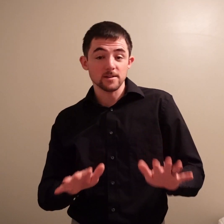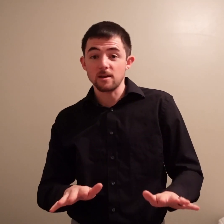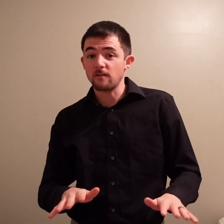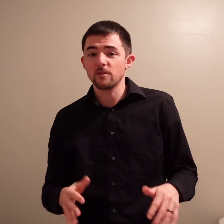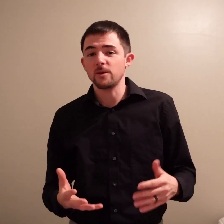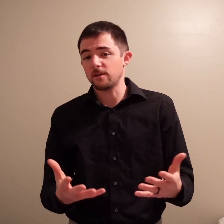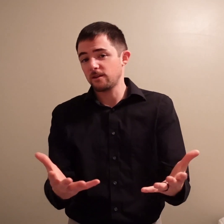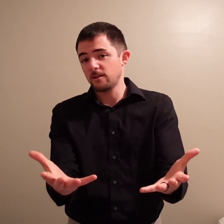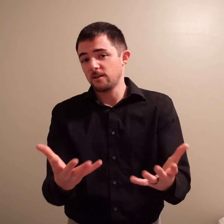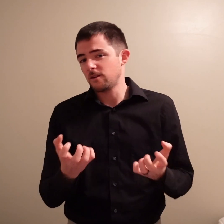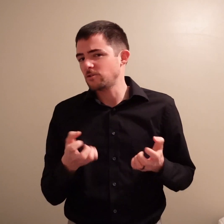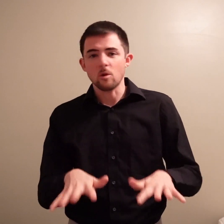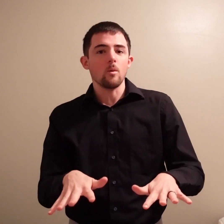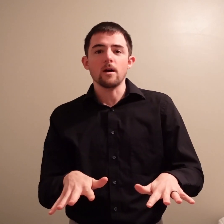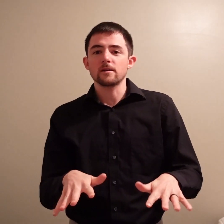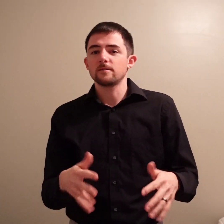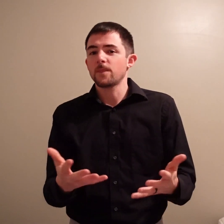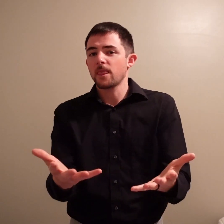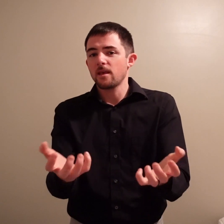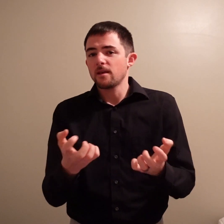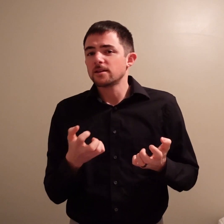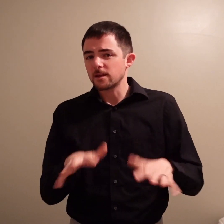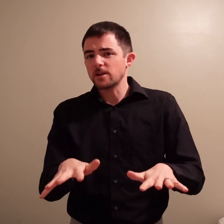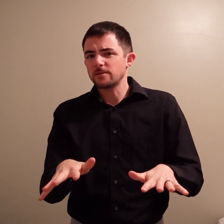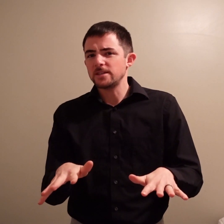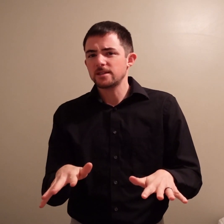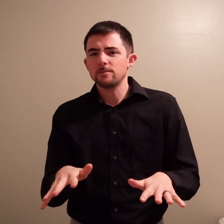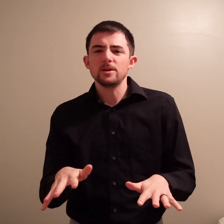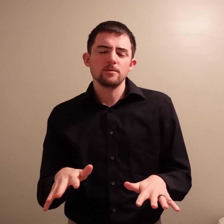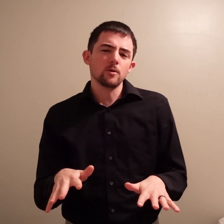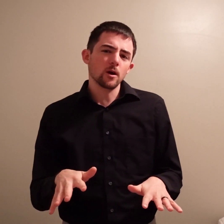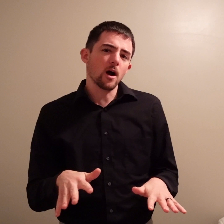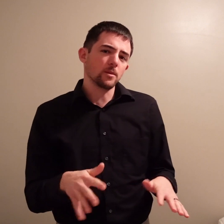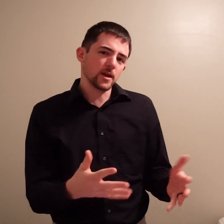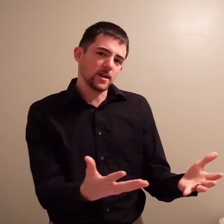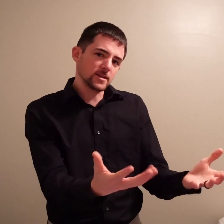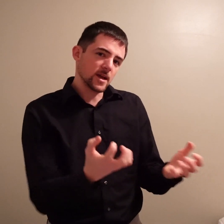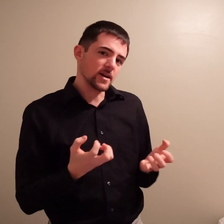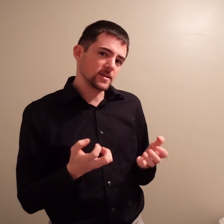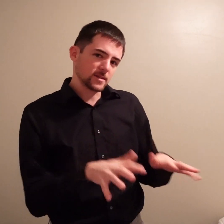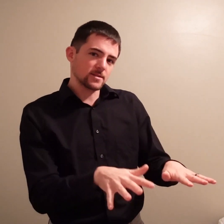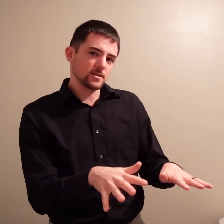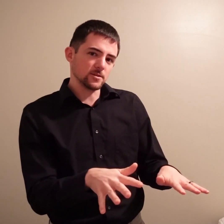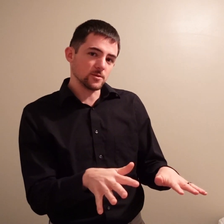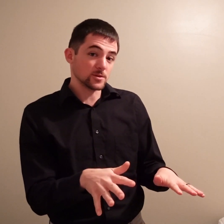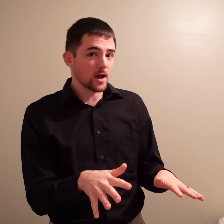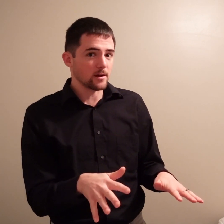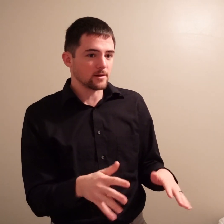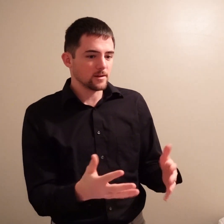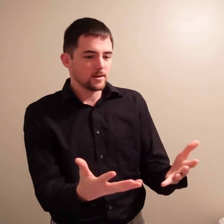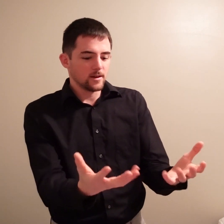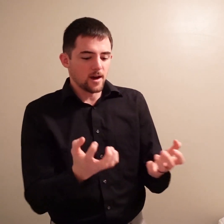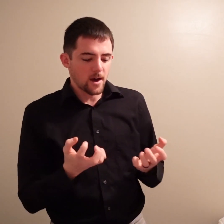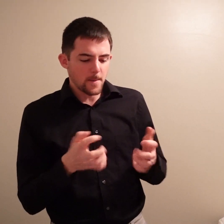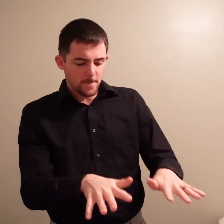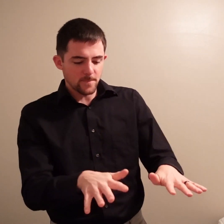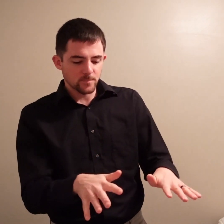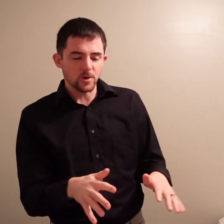not for me. Don't want. Sometimes these can be more complicated signs to sign, but you'll